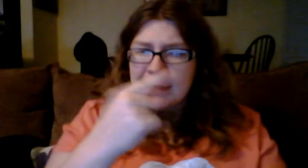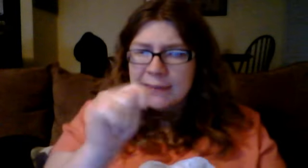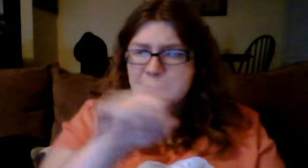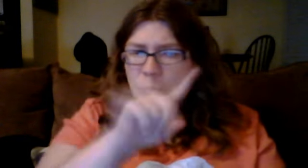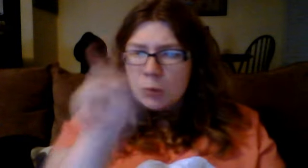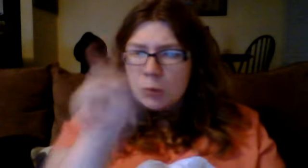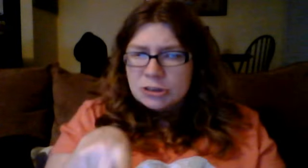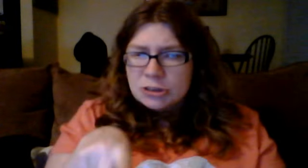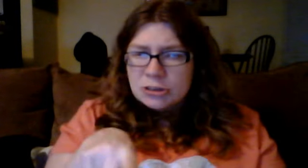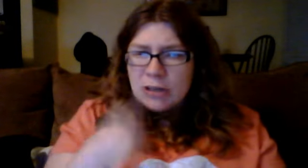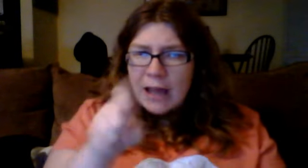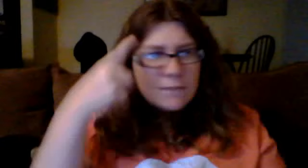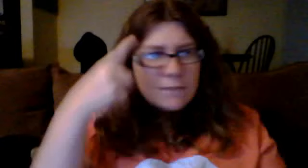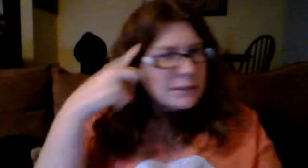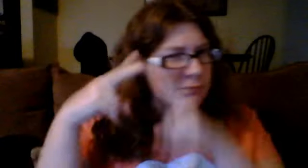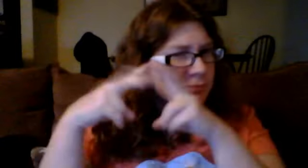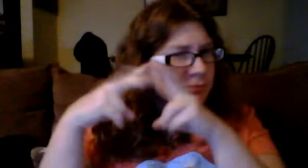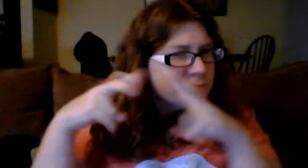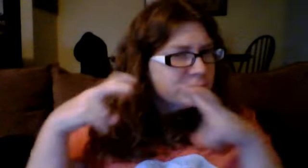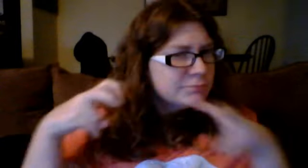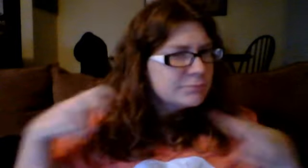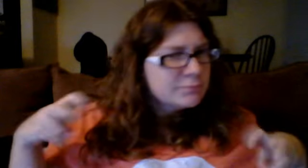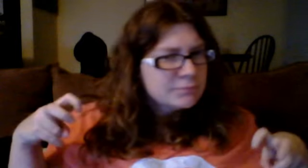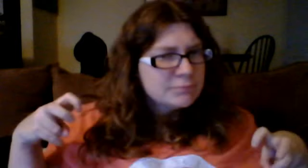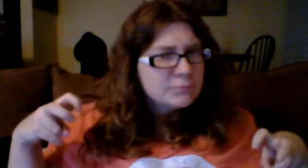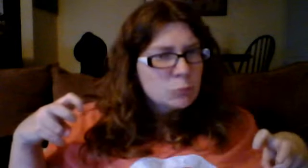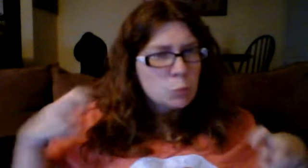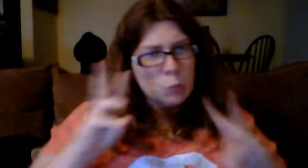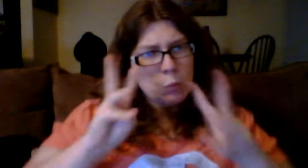What happened next? He bit my breasts.